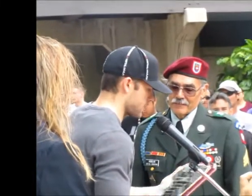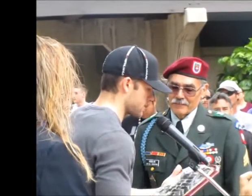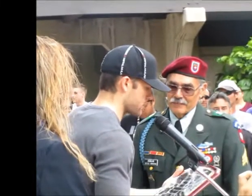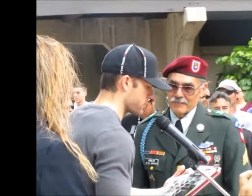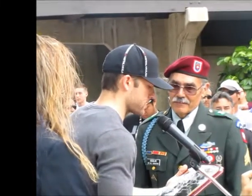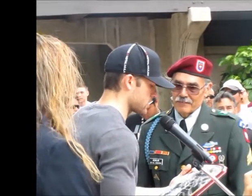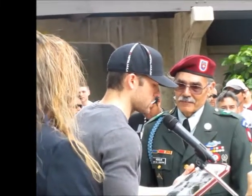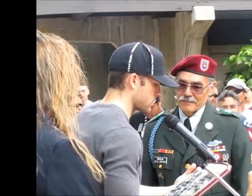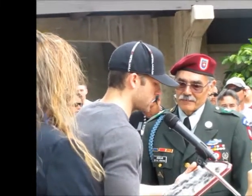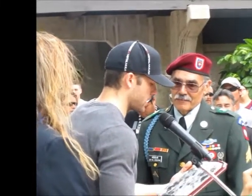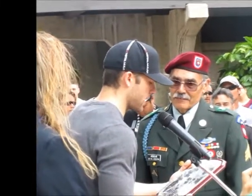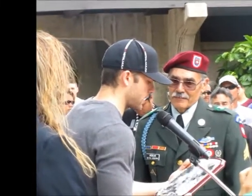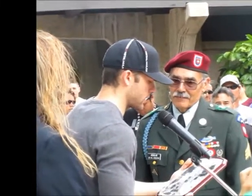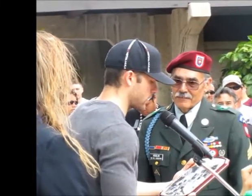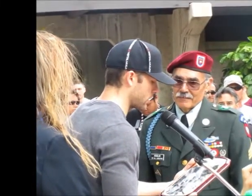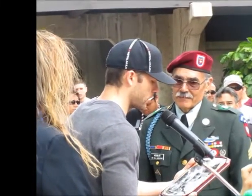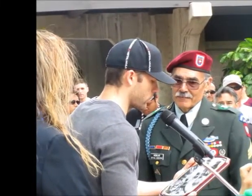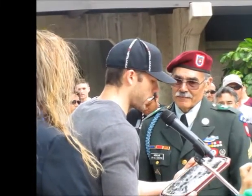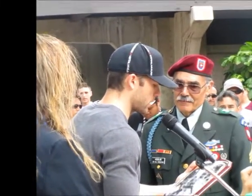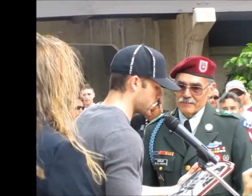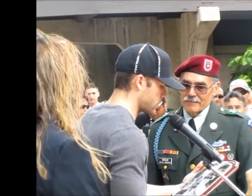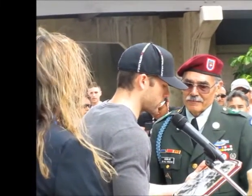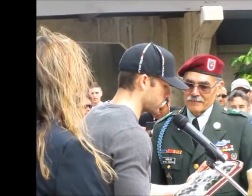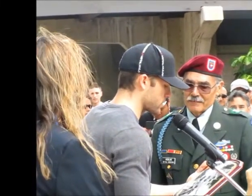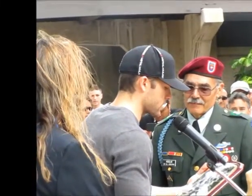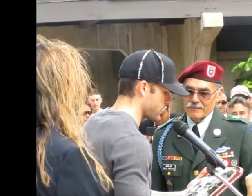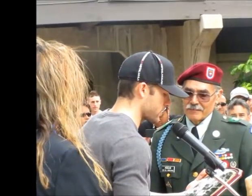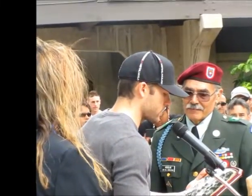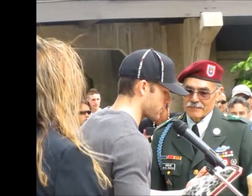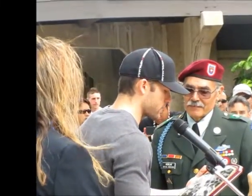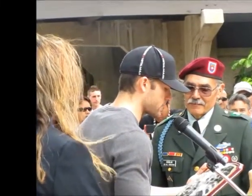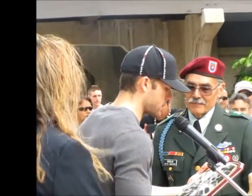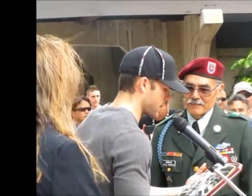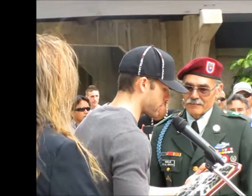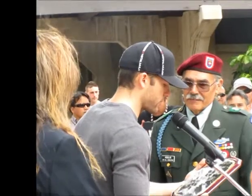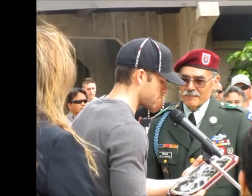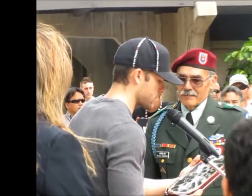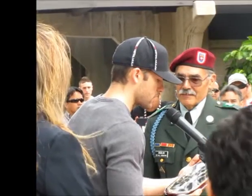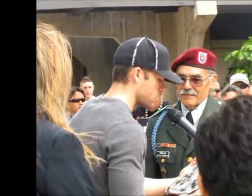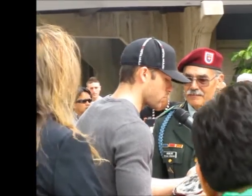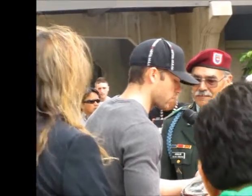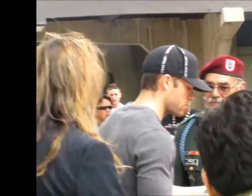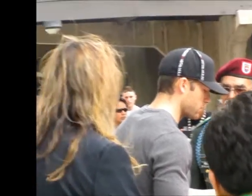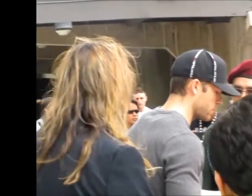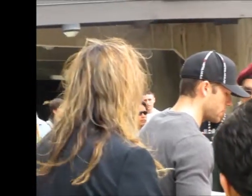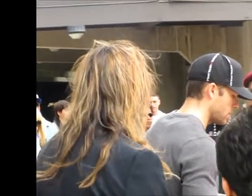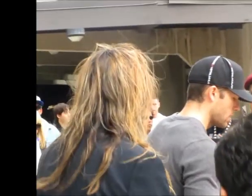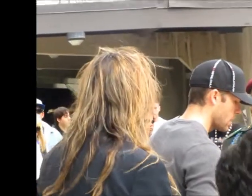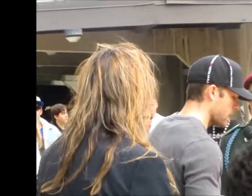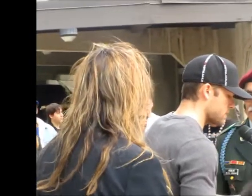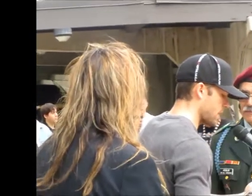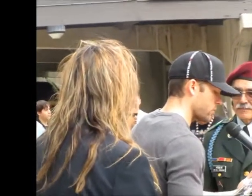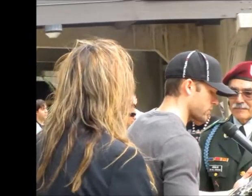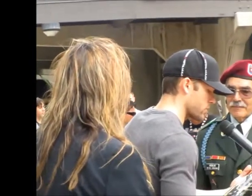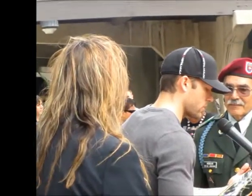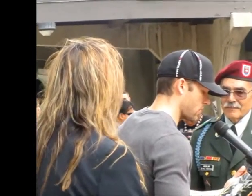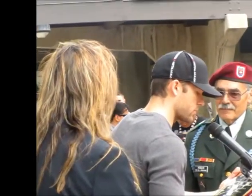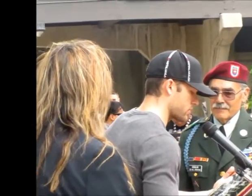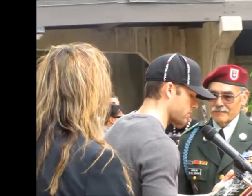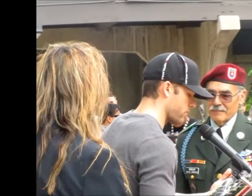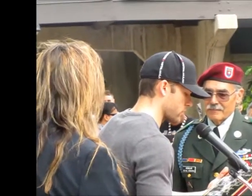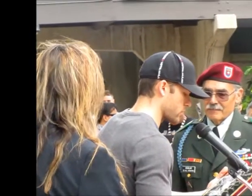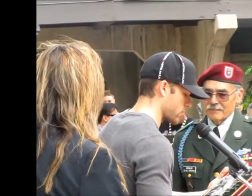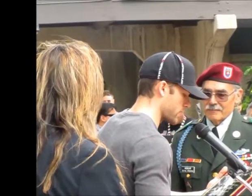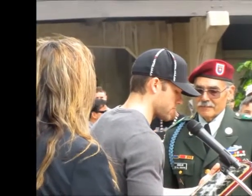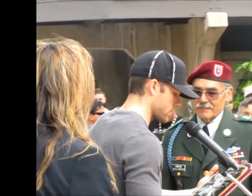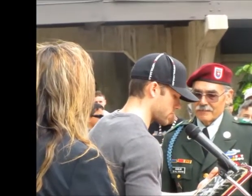plaque says is presented to Nick Aguilar in recognition of your selfless service and sacrifice to our community and Southwestern College